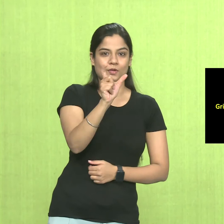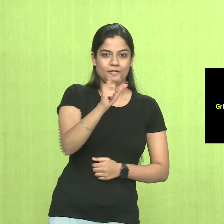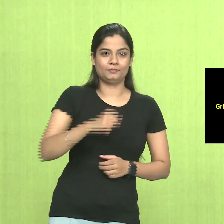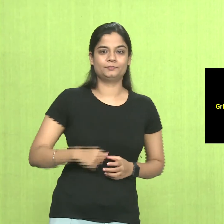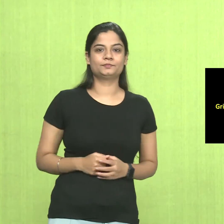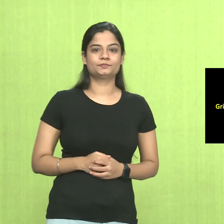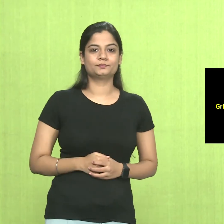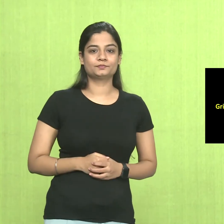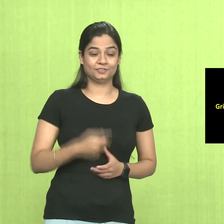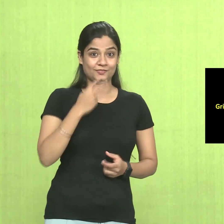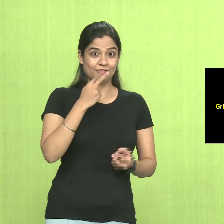grilling.